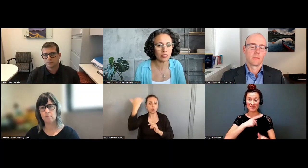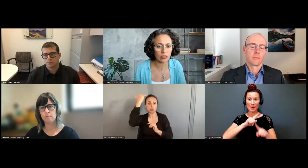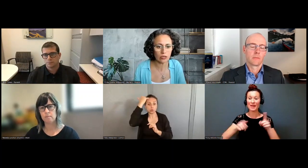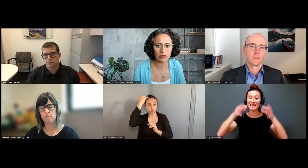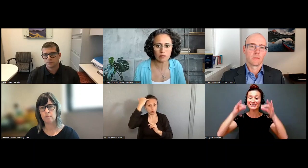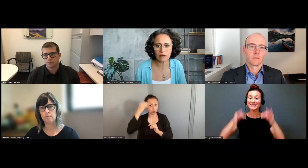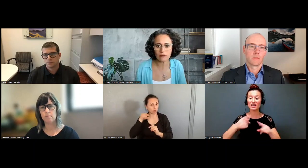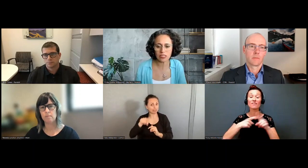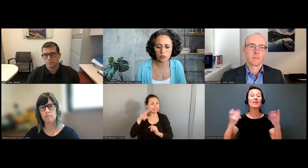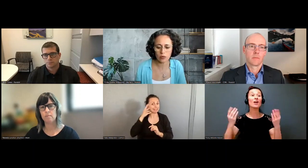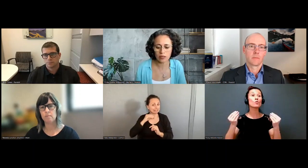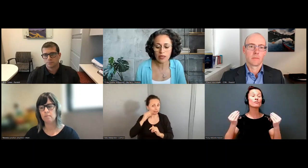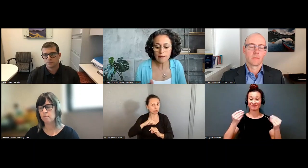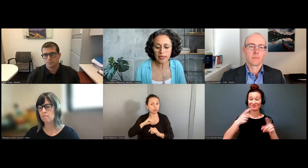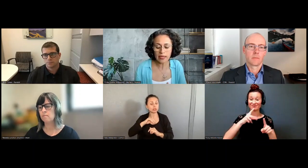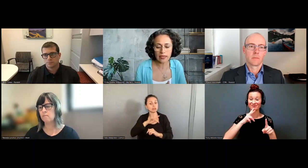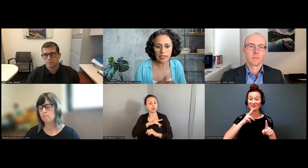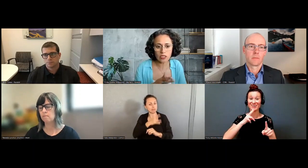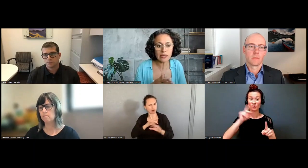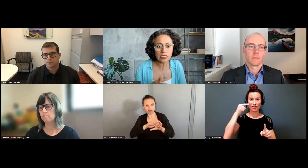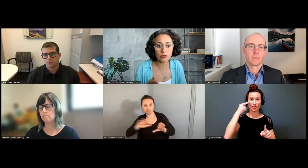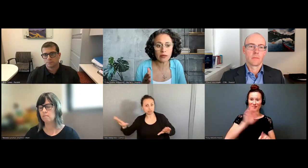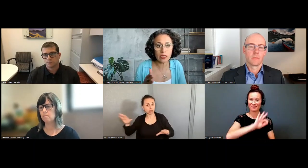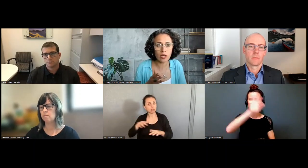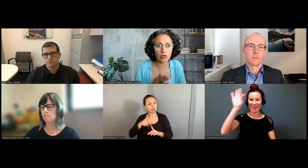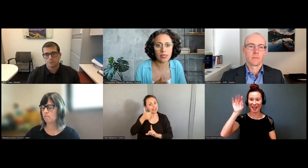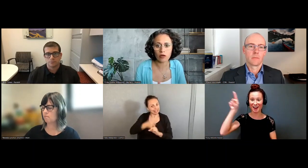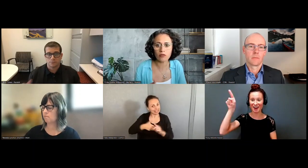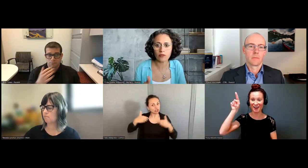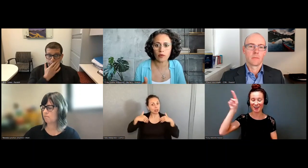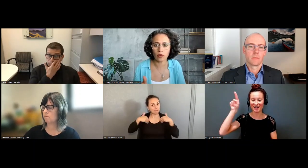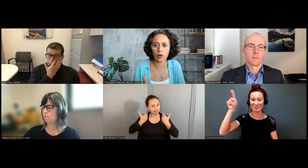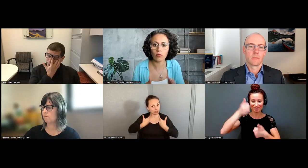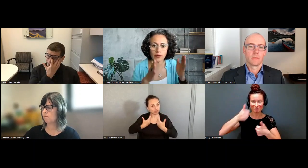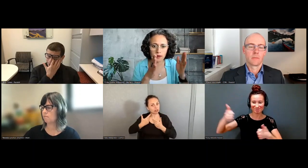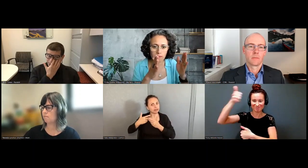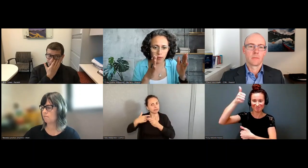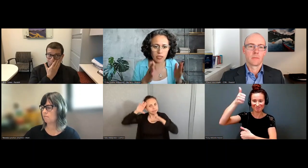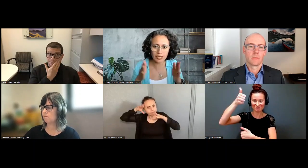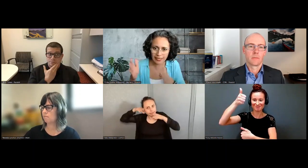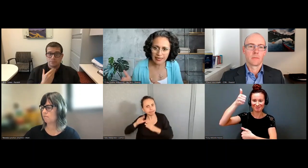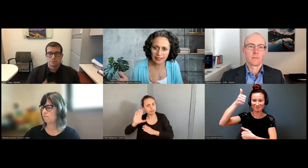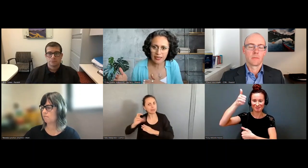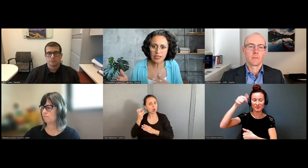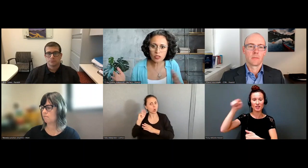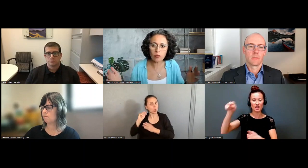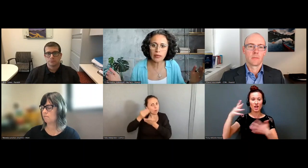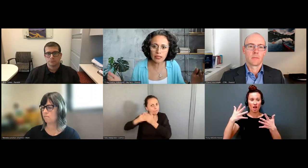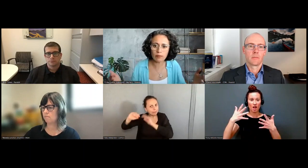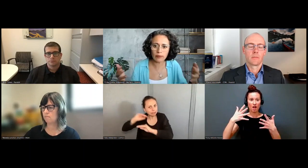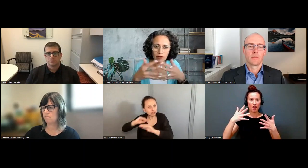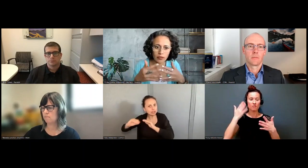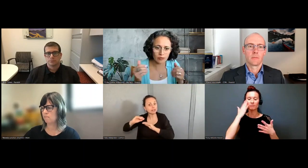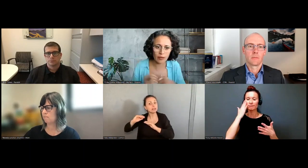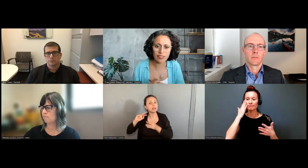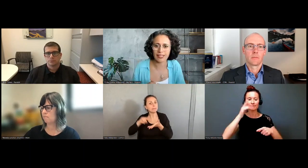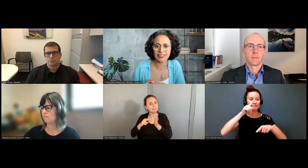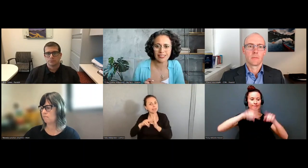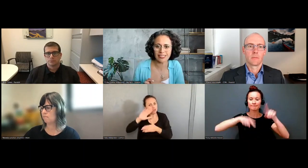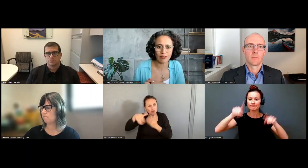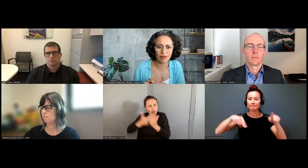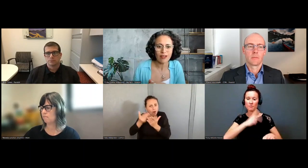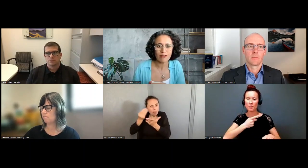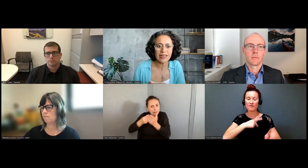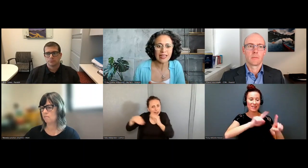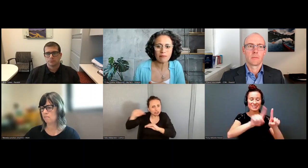this experience across the province as well, that each ministry looks out for their own budget line. So we need to bring all those